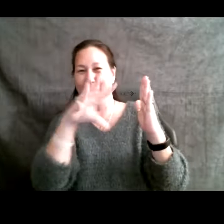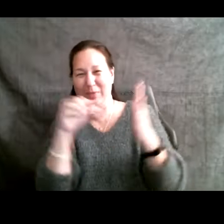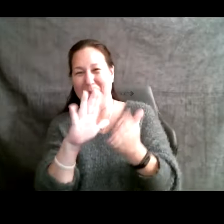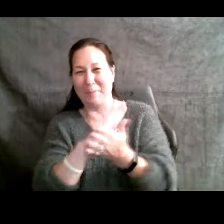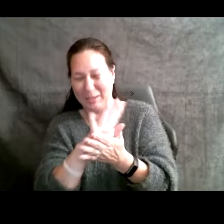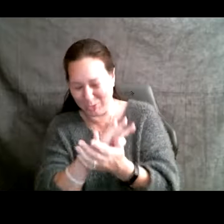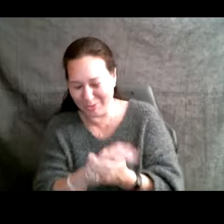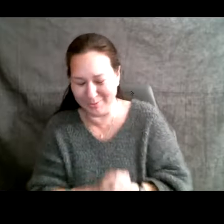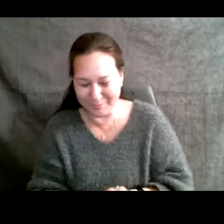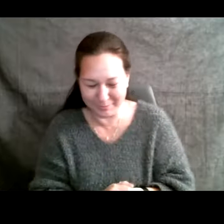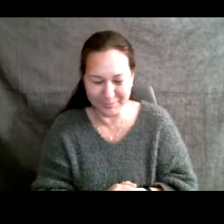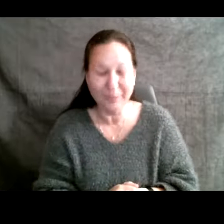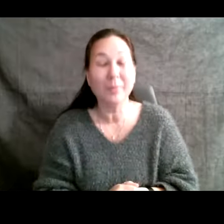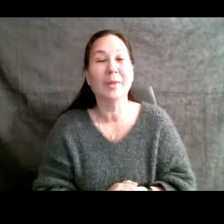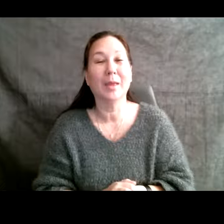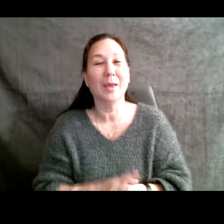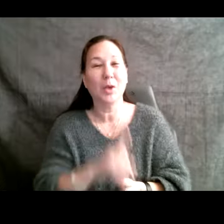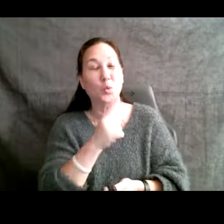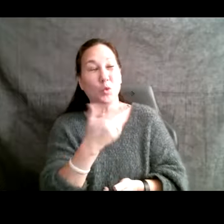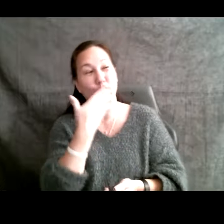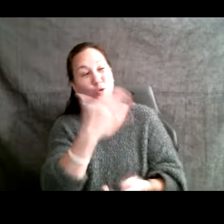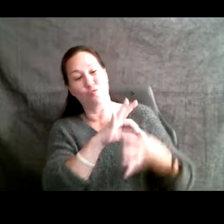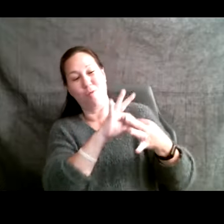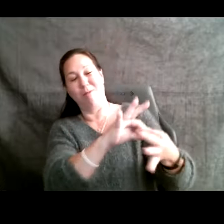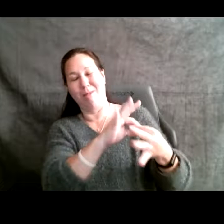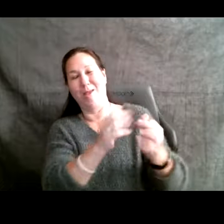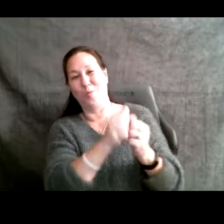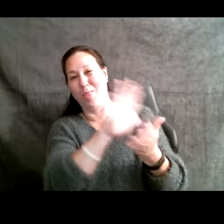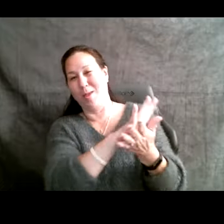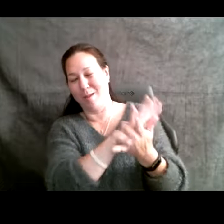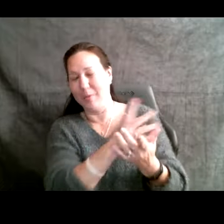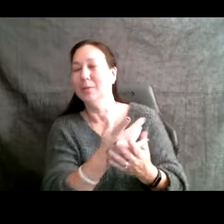to say, one piece of this is because of issues around